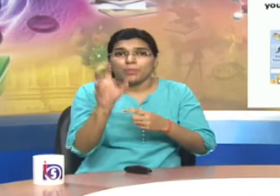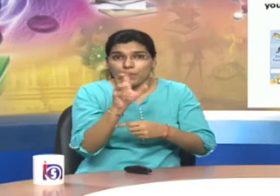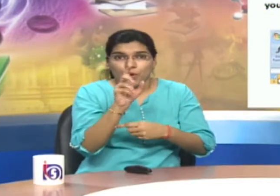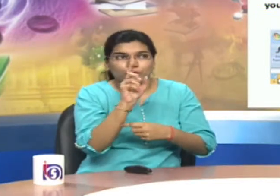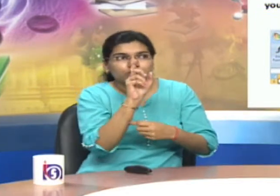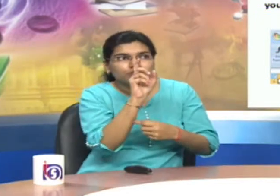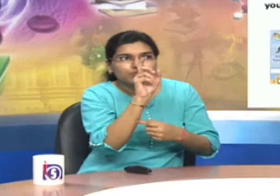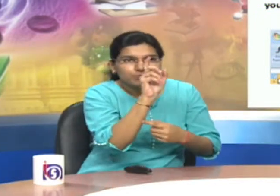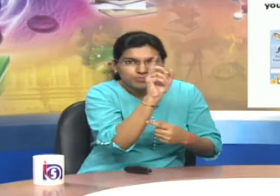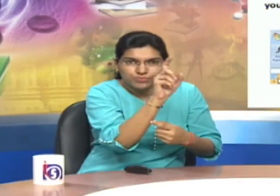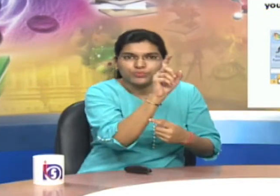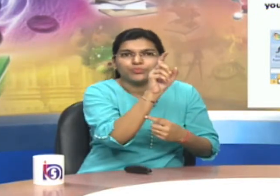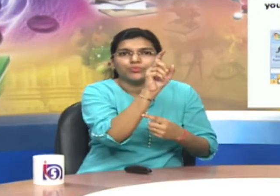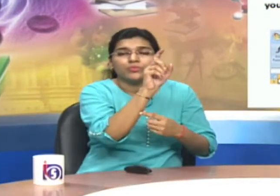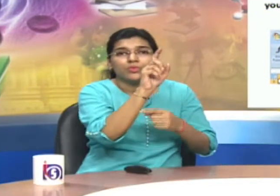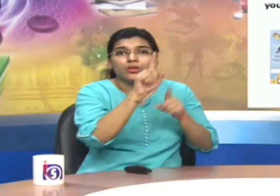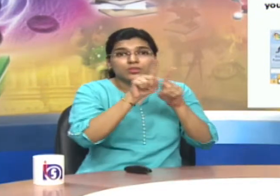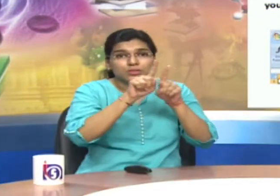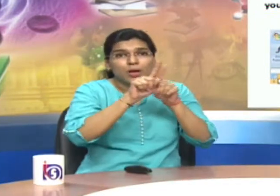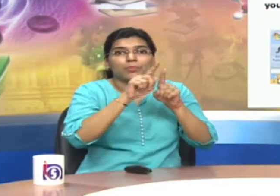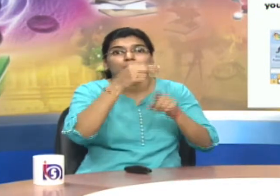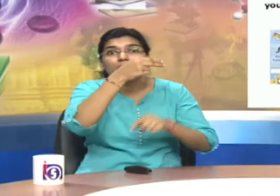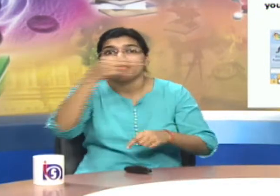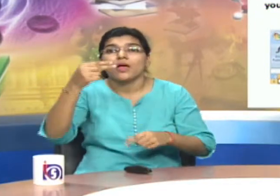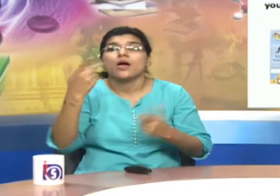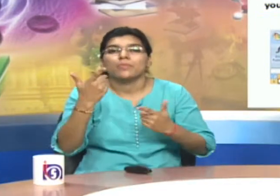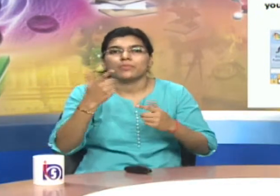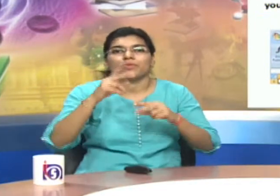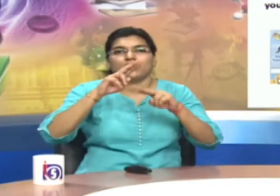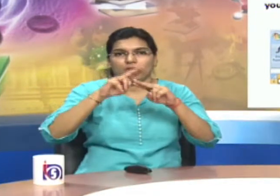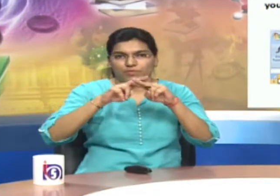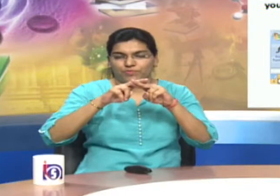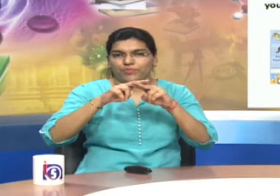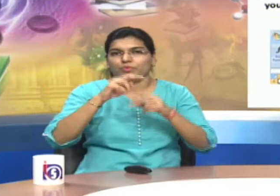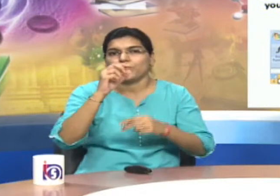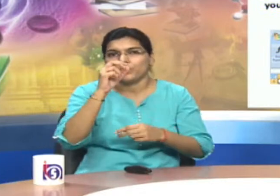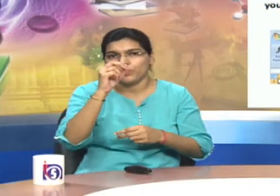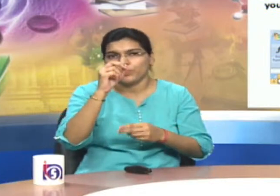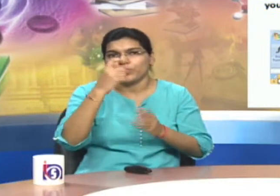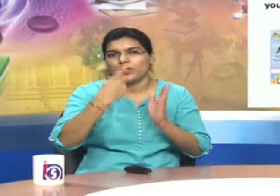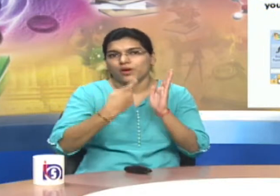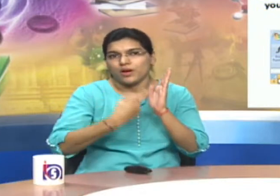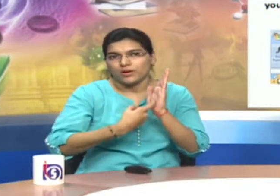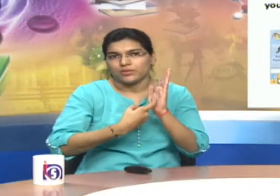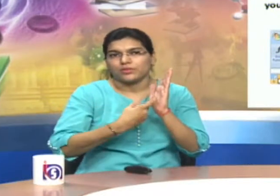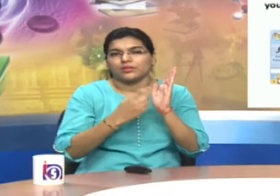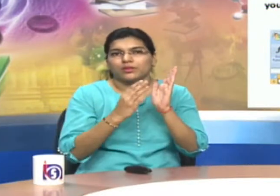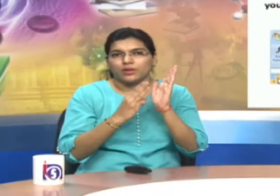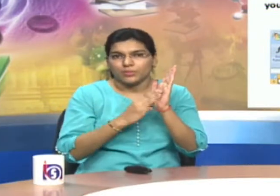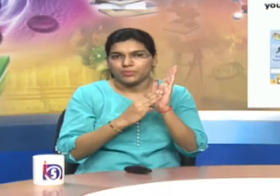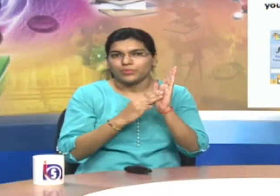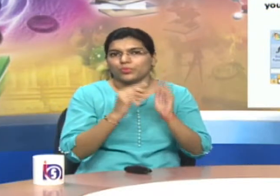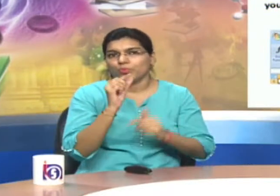inside this box. So you can click with the help of mouse. This button is known